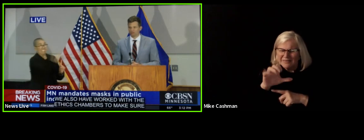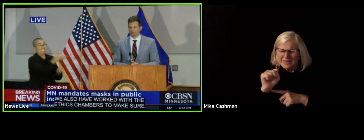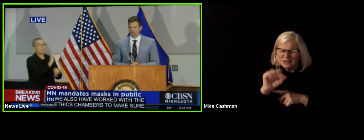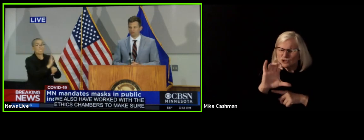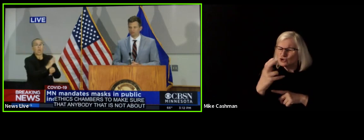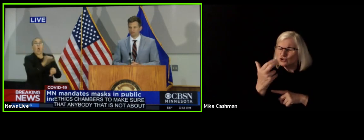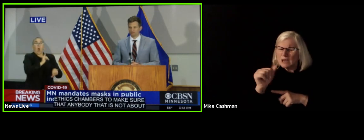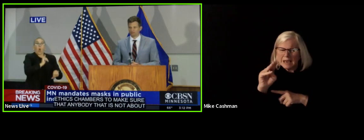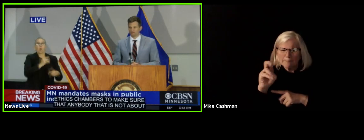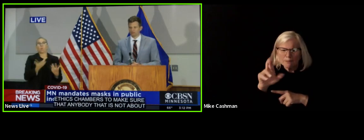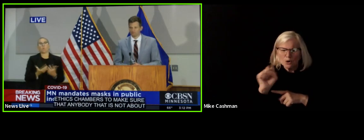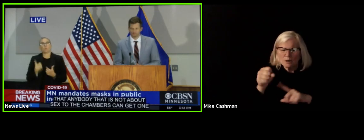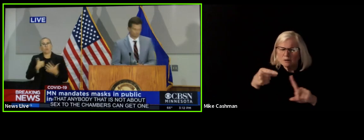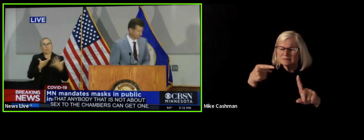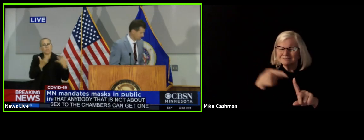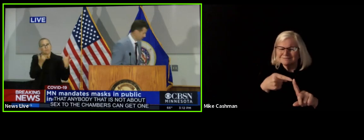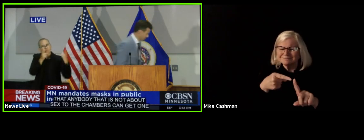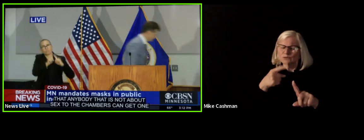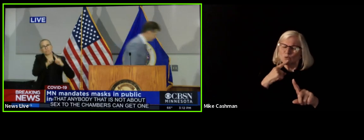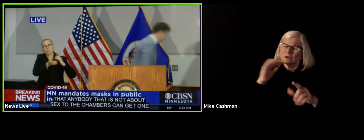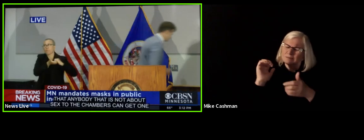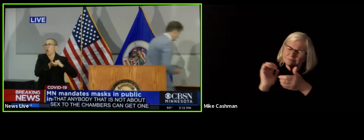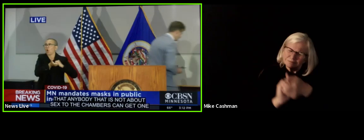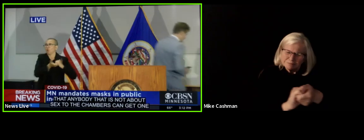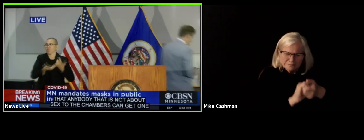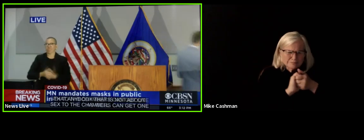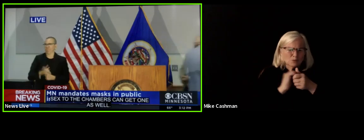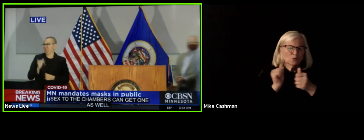with business to land this right.